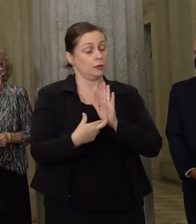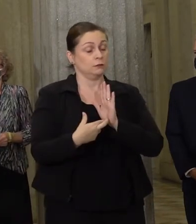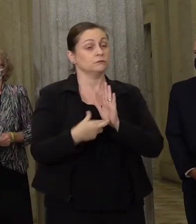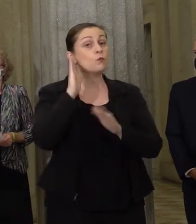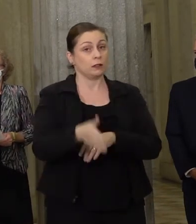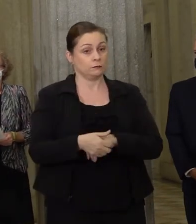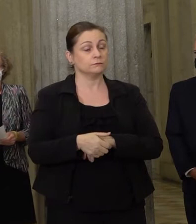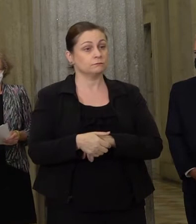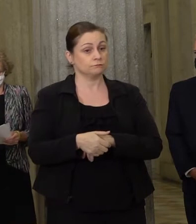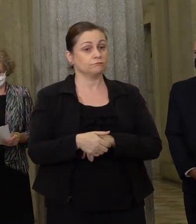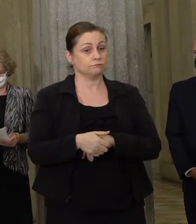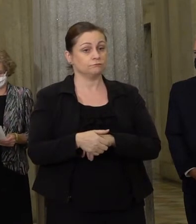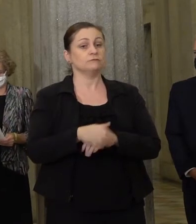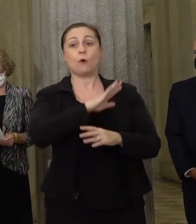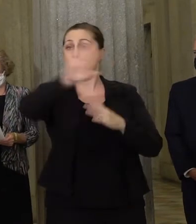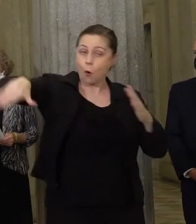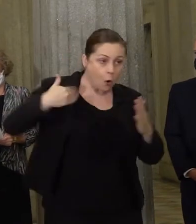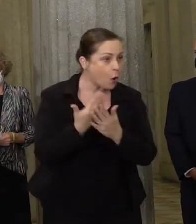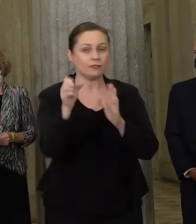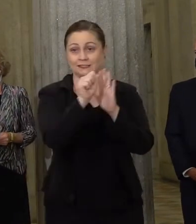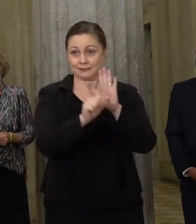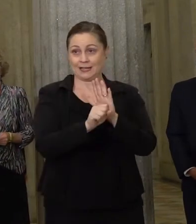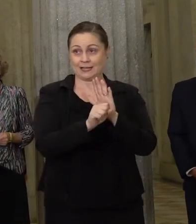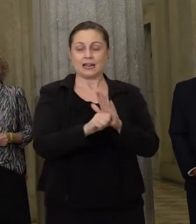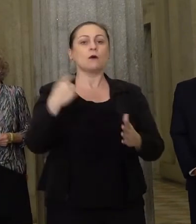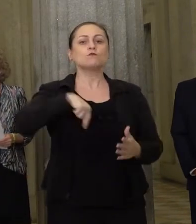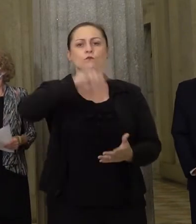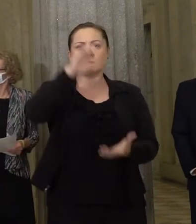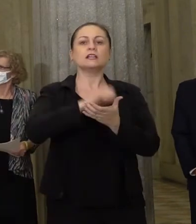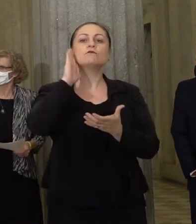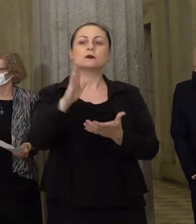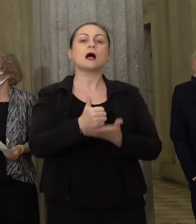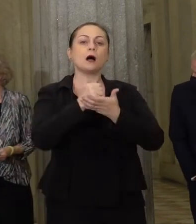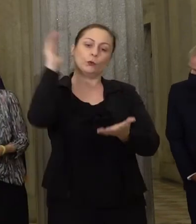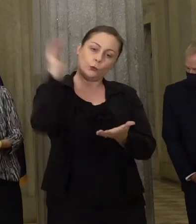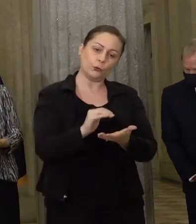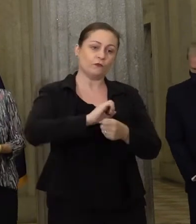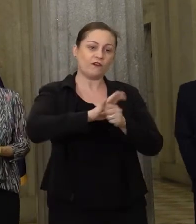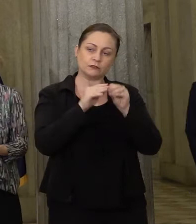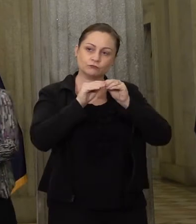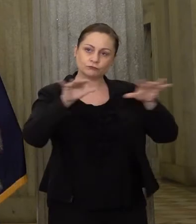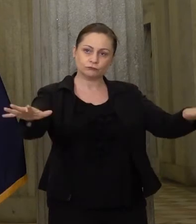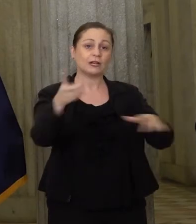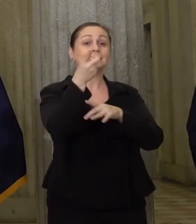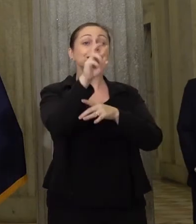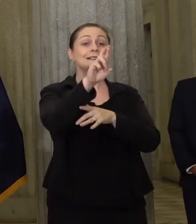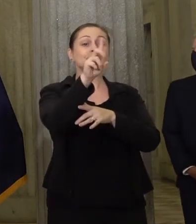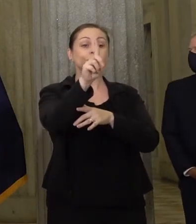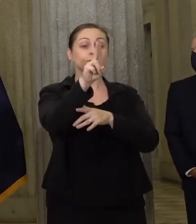will help in reducing the spread of this virus. Dr. Duvey from DHEC, please. Thank you, Governor.